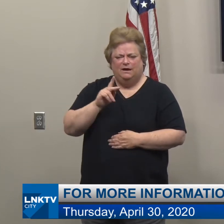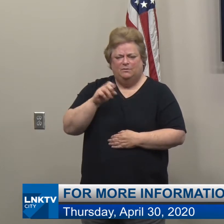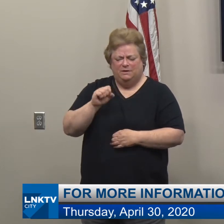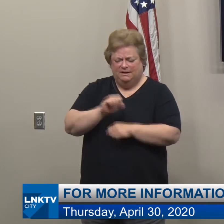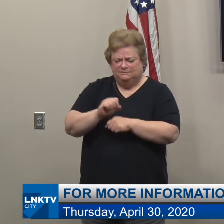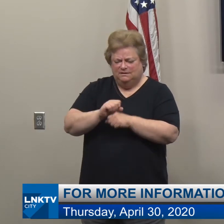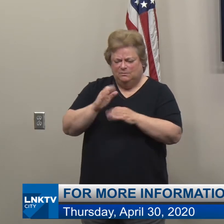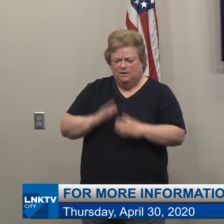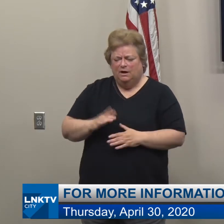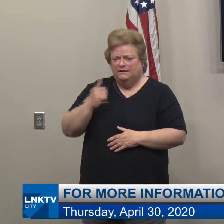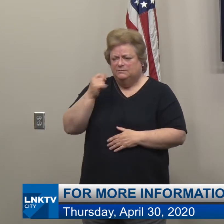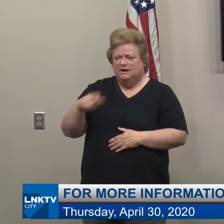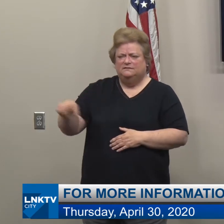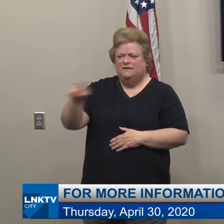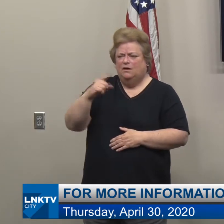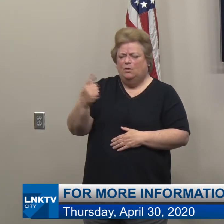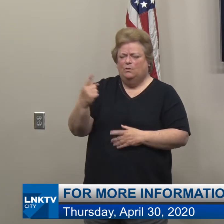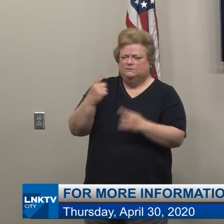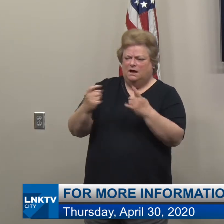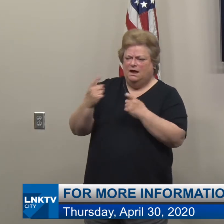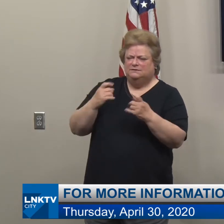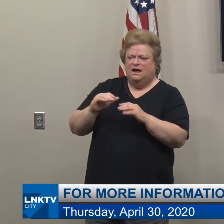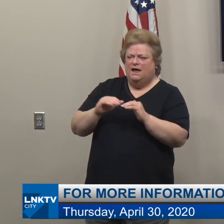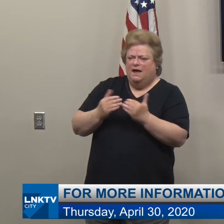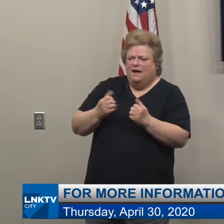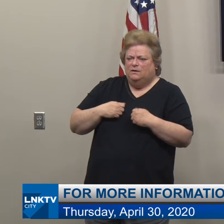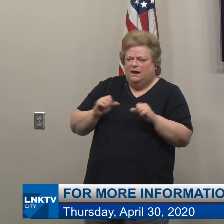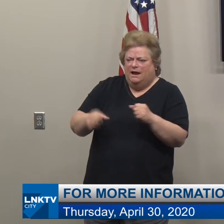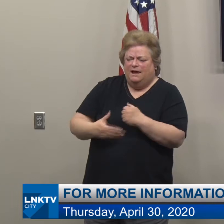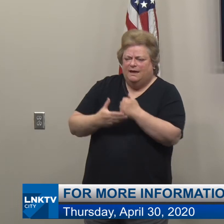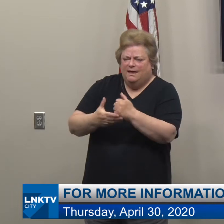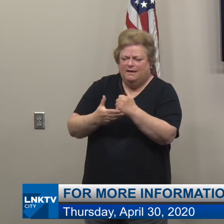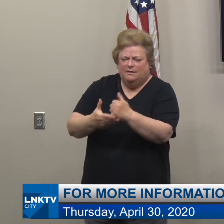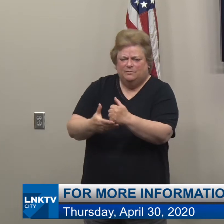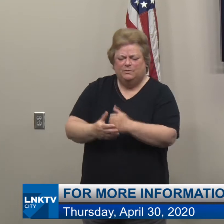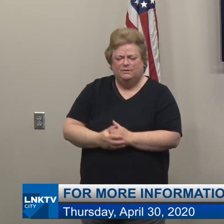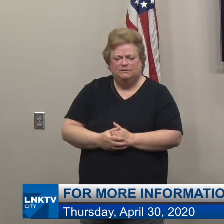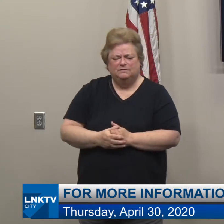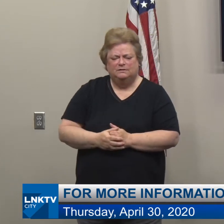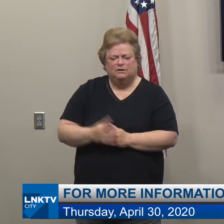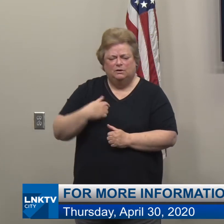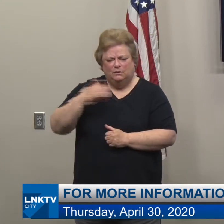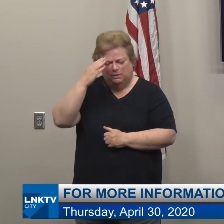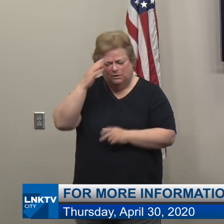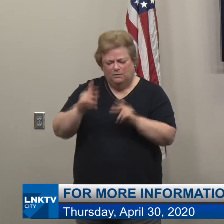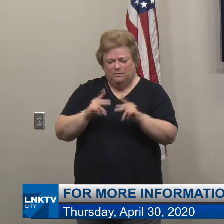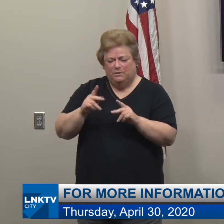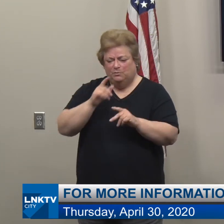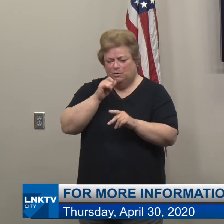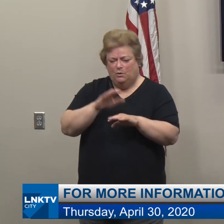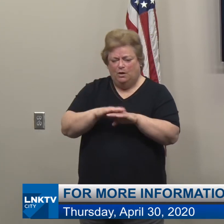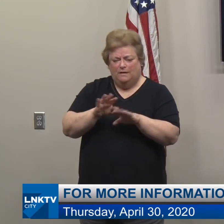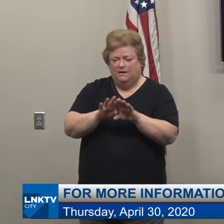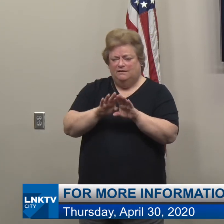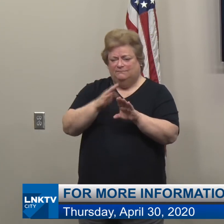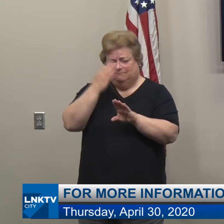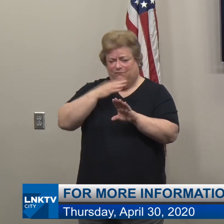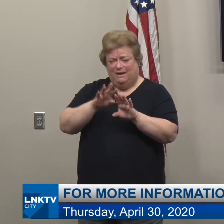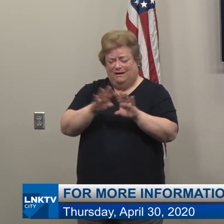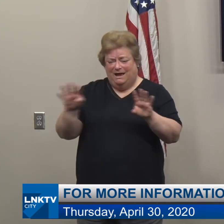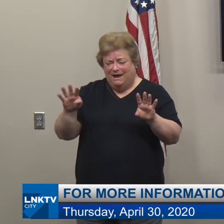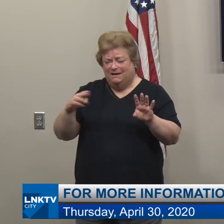always asking, what can we do to help support the effort? And we know that the folks that are on the front line, those in our